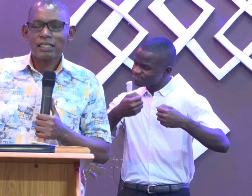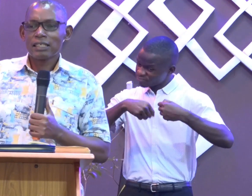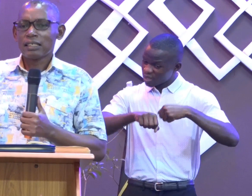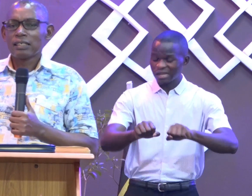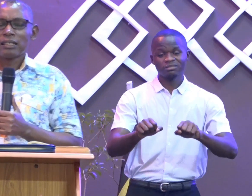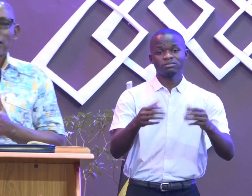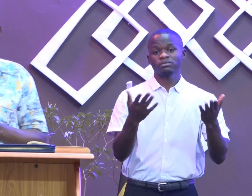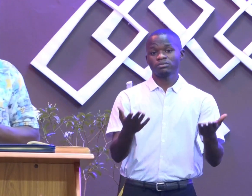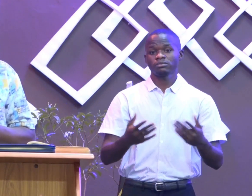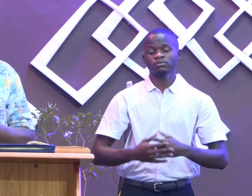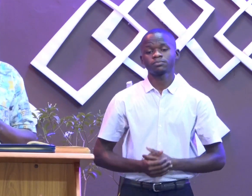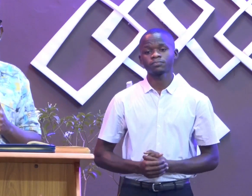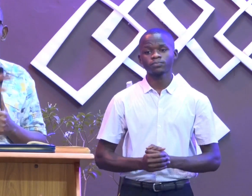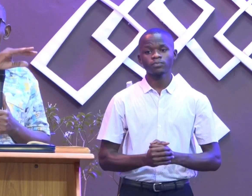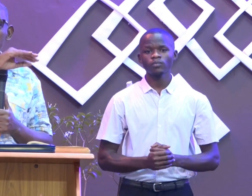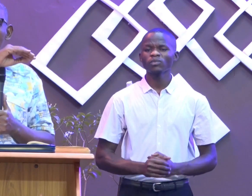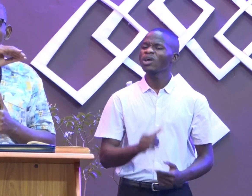It's a time to put in action.